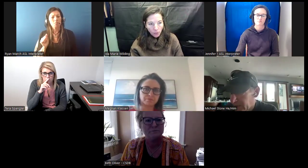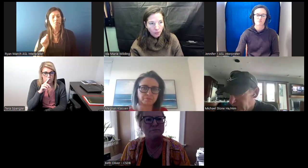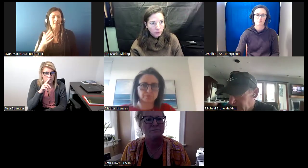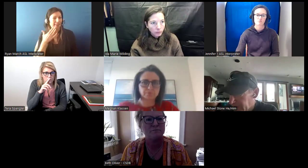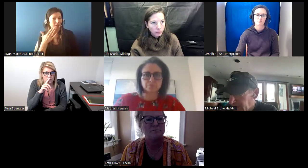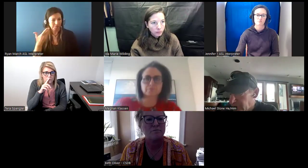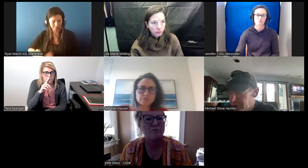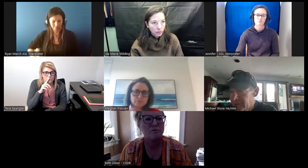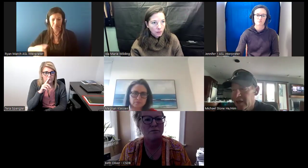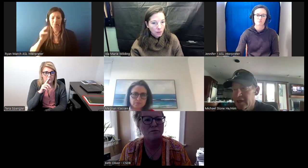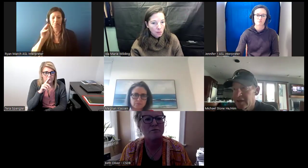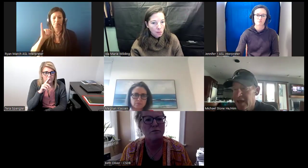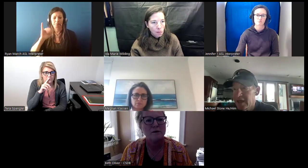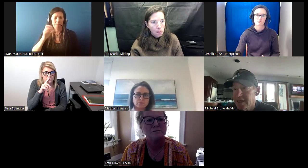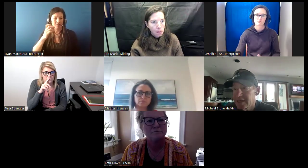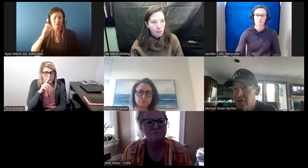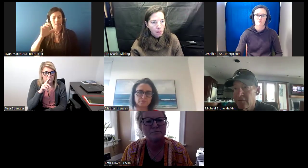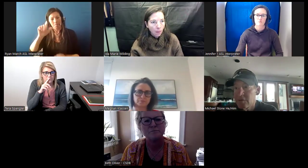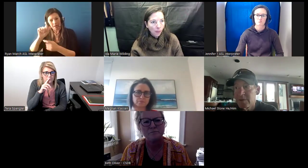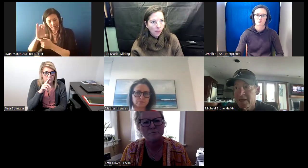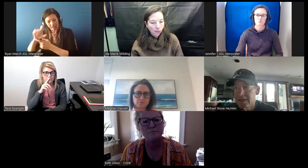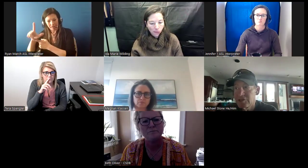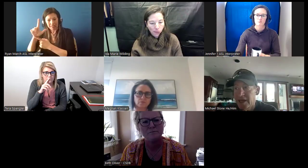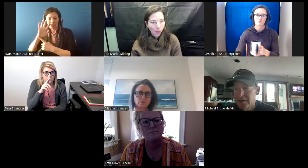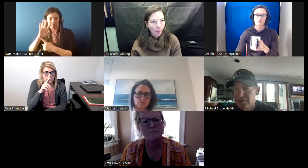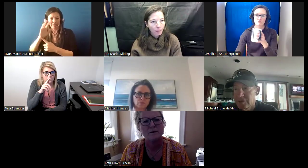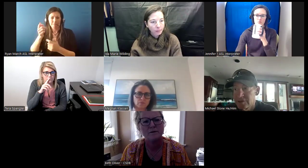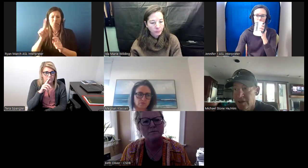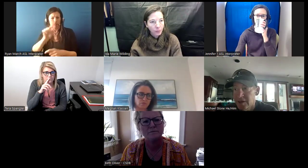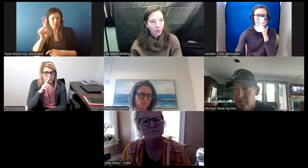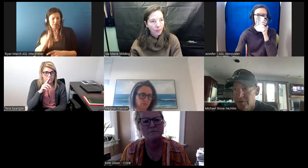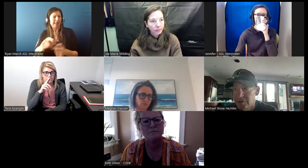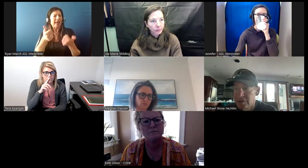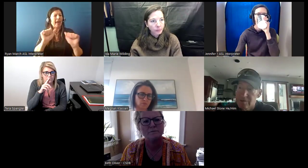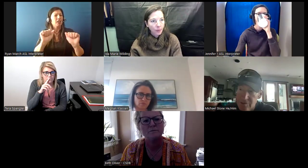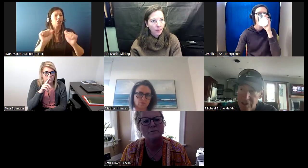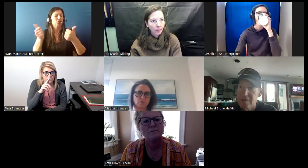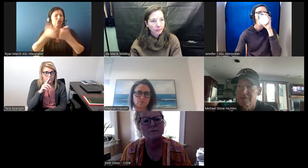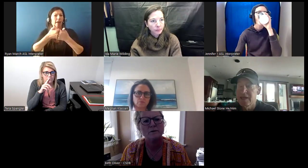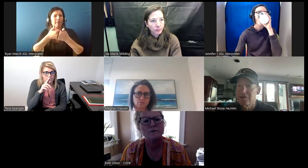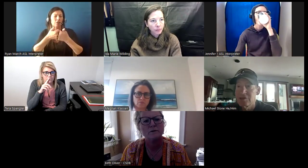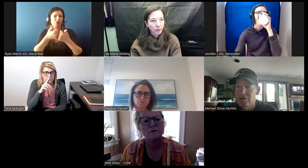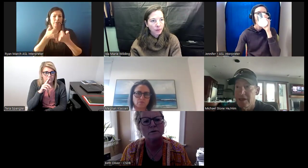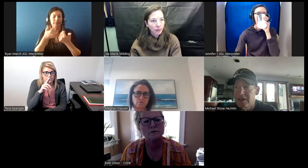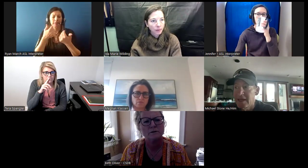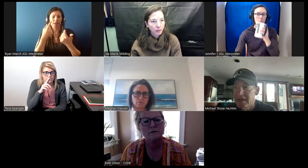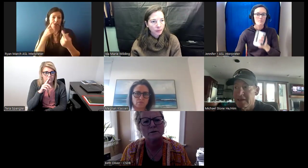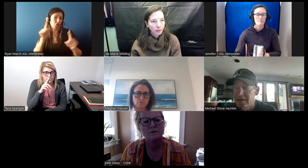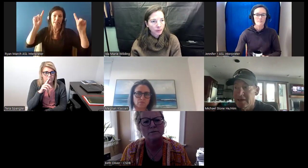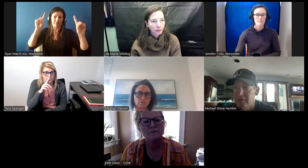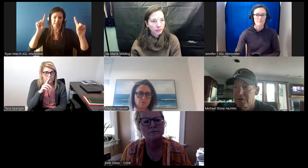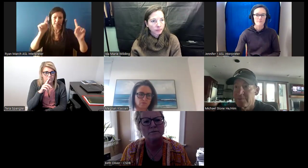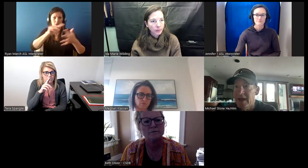Thank you, Michael speaking. Just has there ever been any challenges with achieving the standards, or